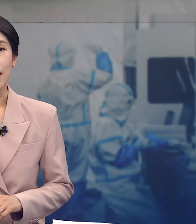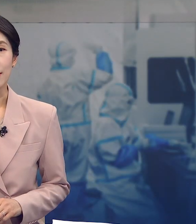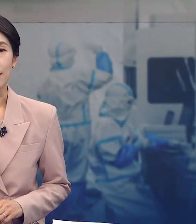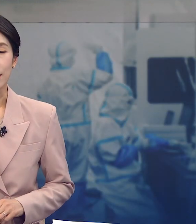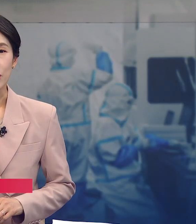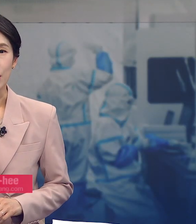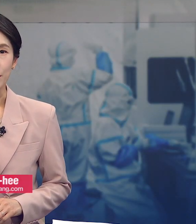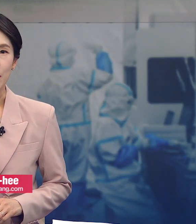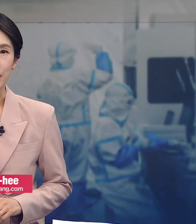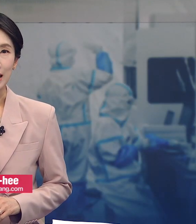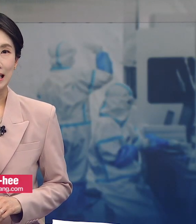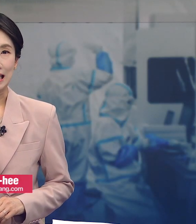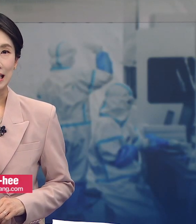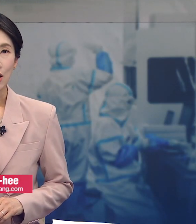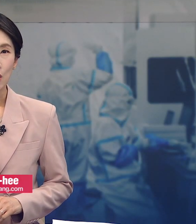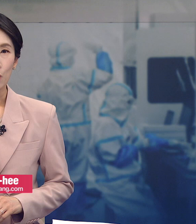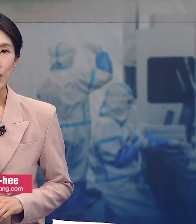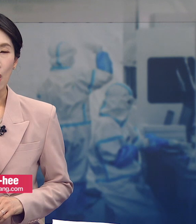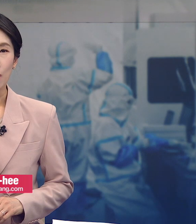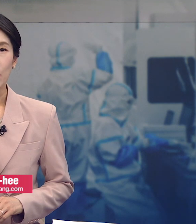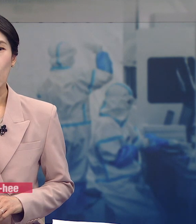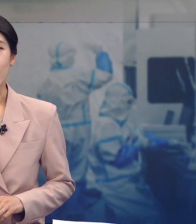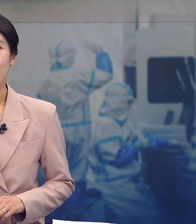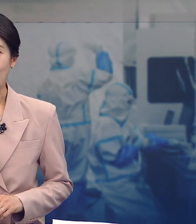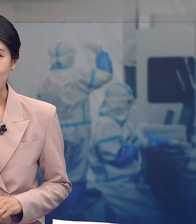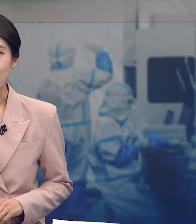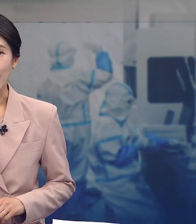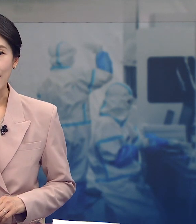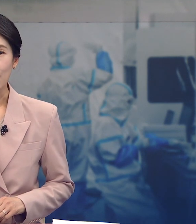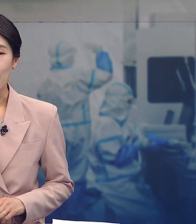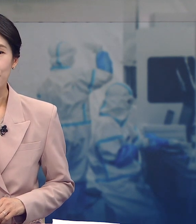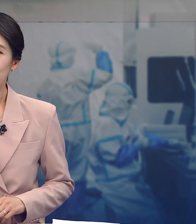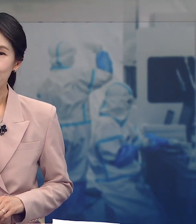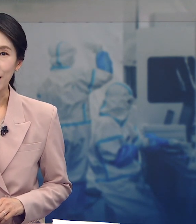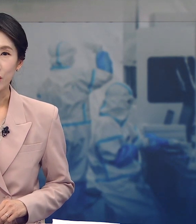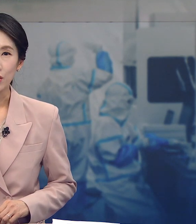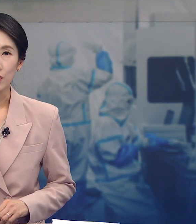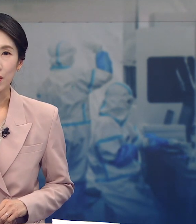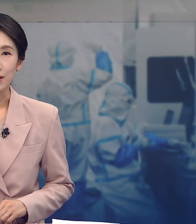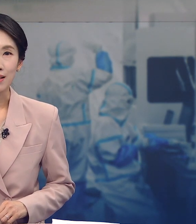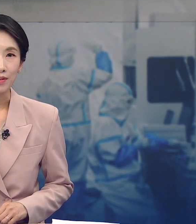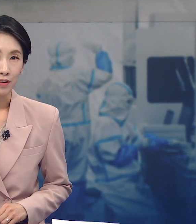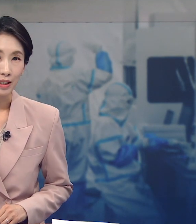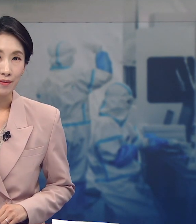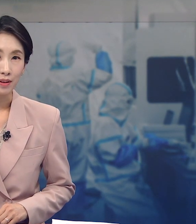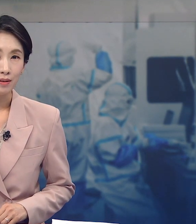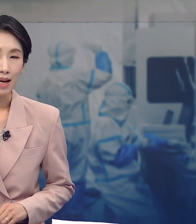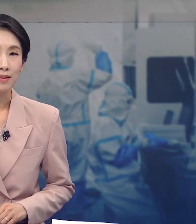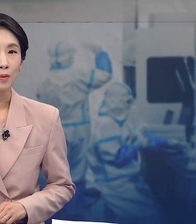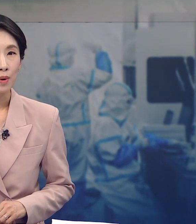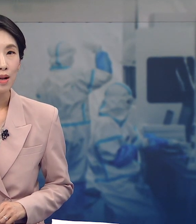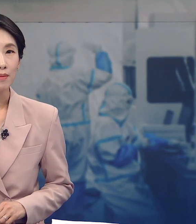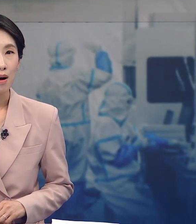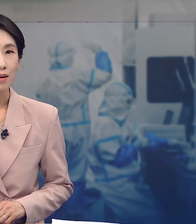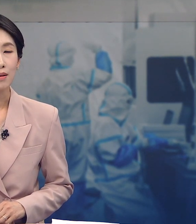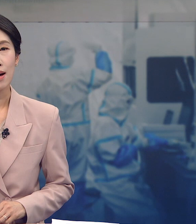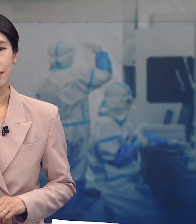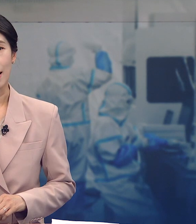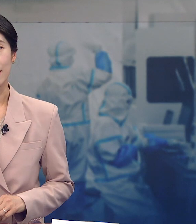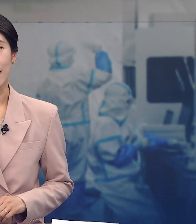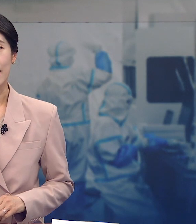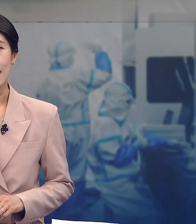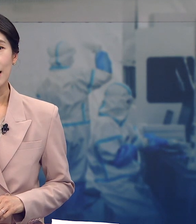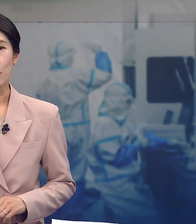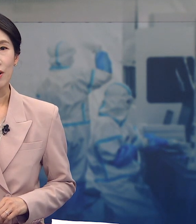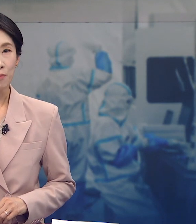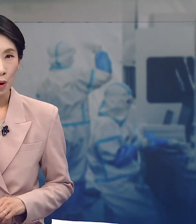Welcome to Thursday's edition of COVID-19. We are recording a second day of new infections on the 700 level as the world marks Earth